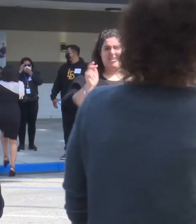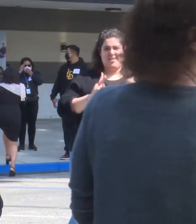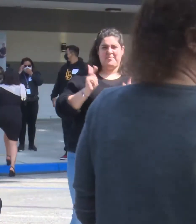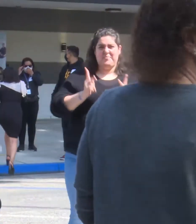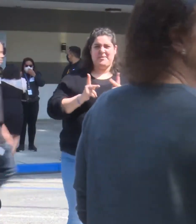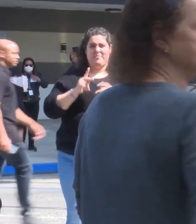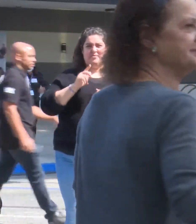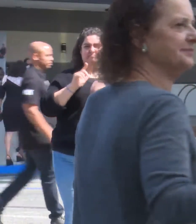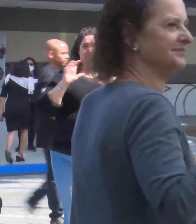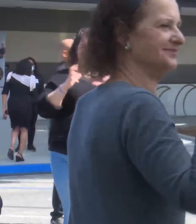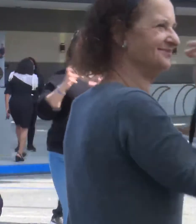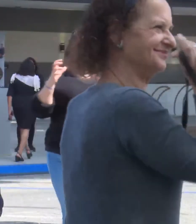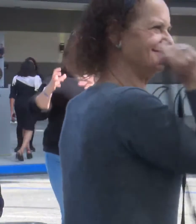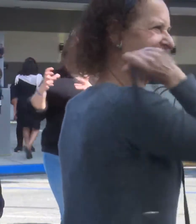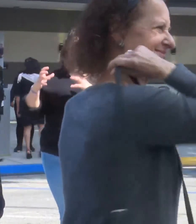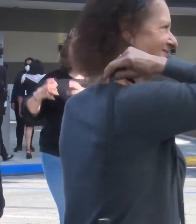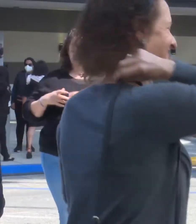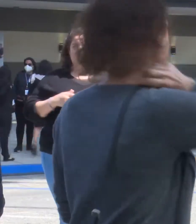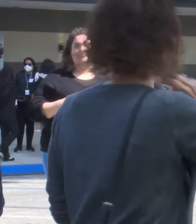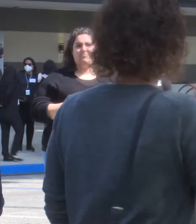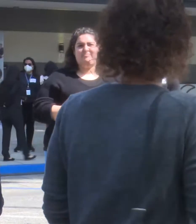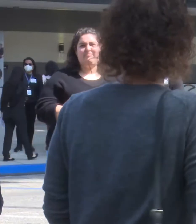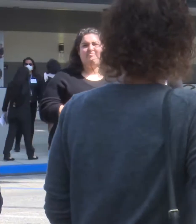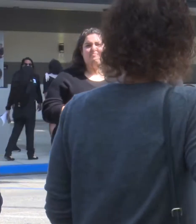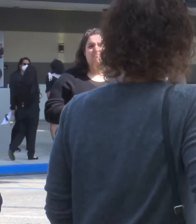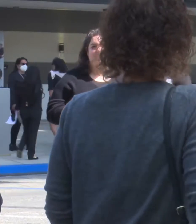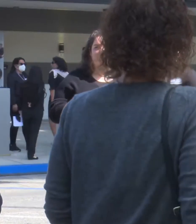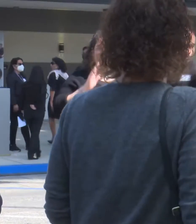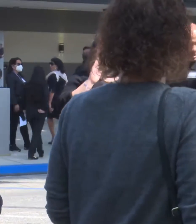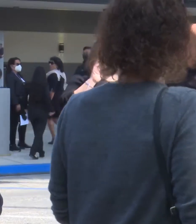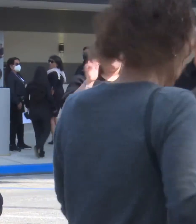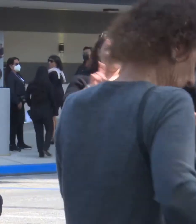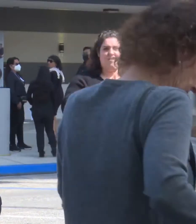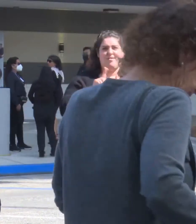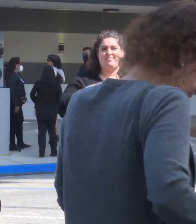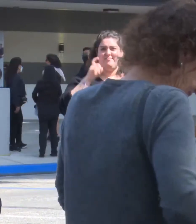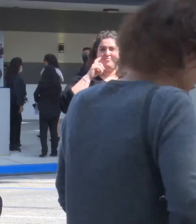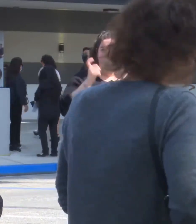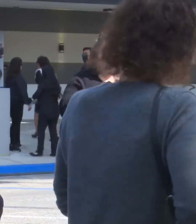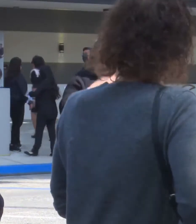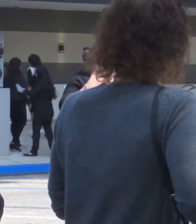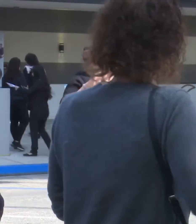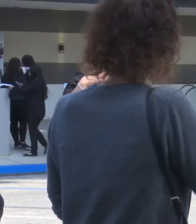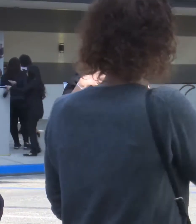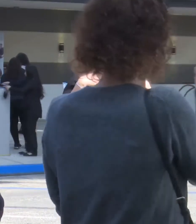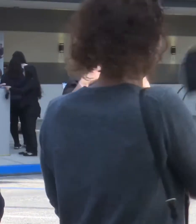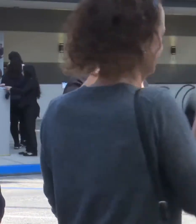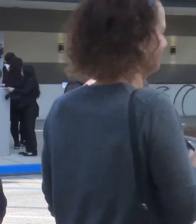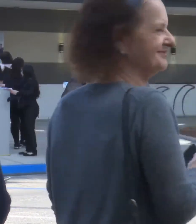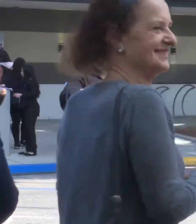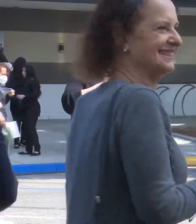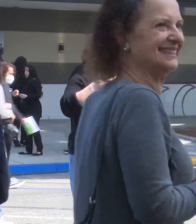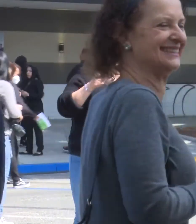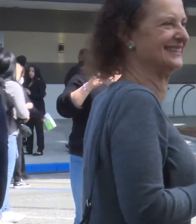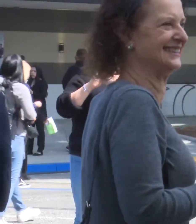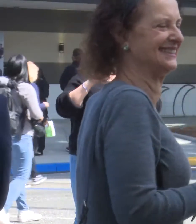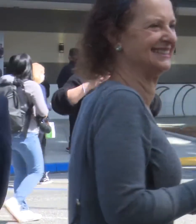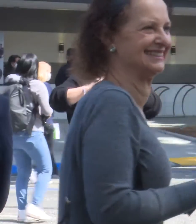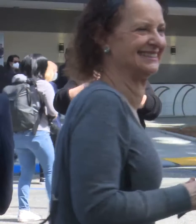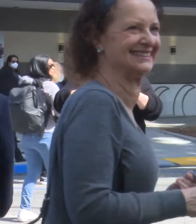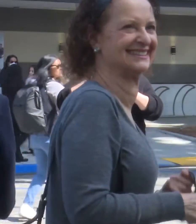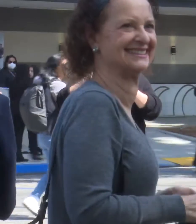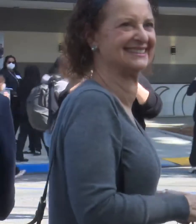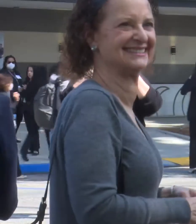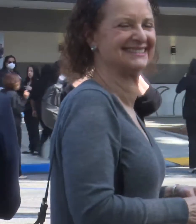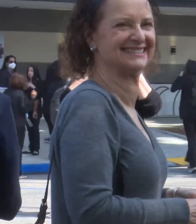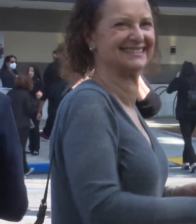So you will have many tour guides. We also need to recognize that this is a public health care facility, which means you must mask. So we have masks